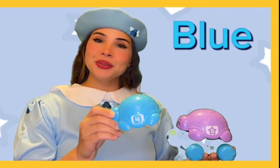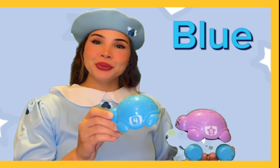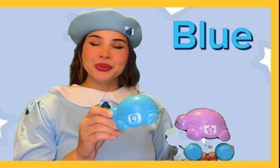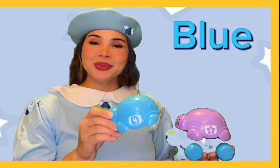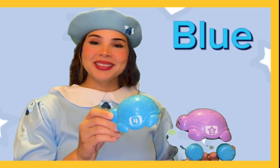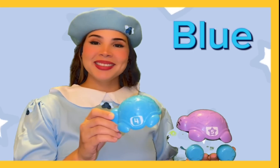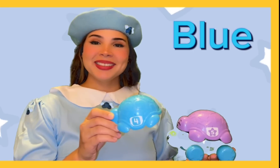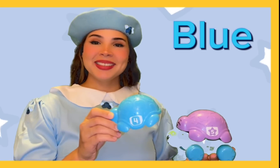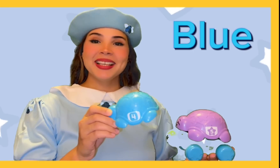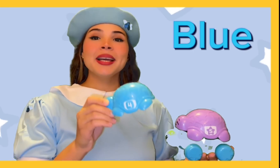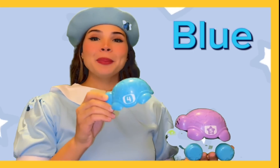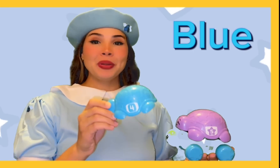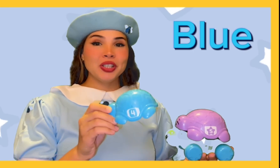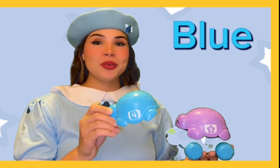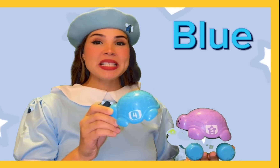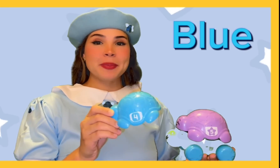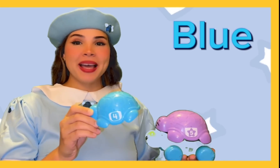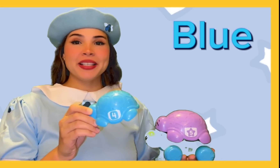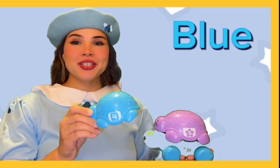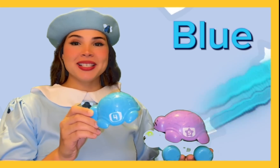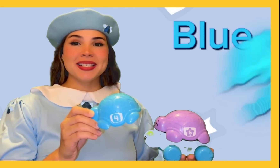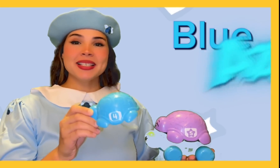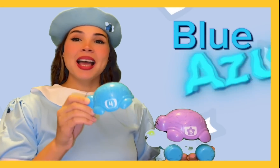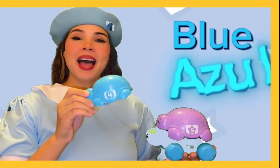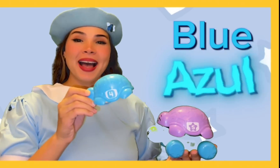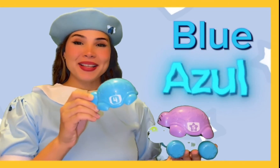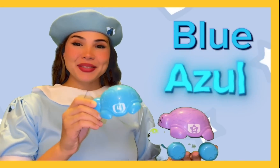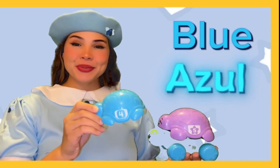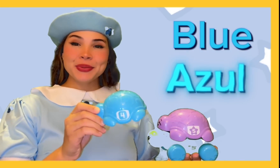Blue. Blue in Spanish is azul.